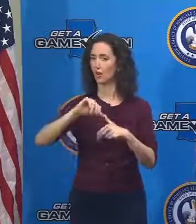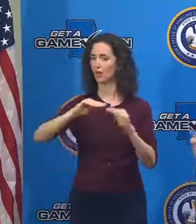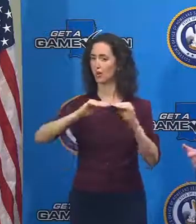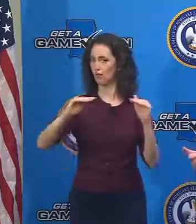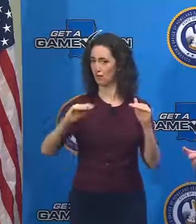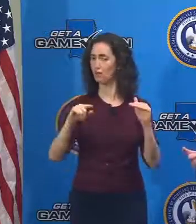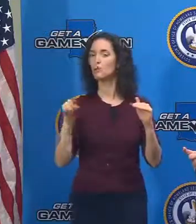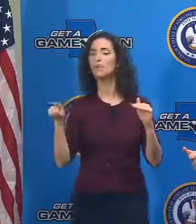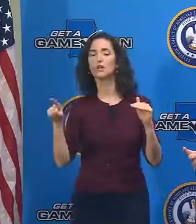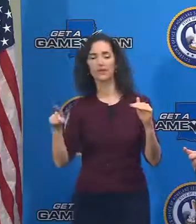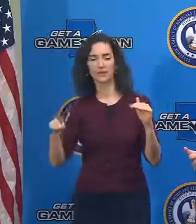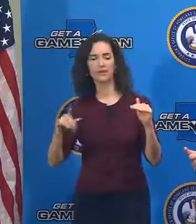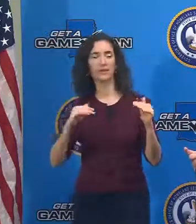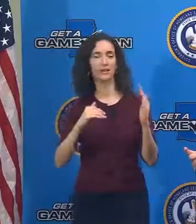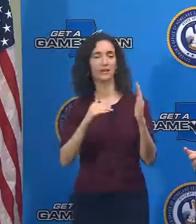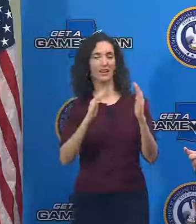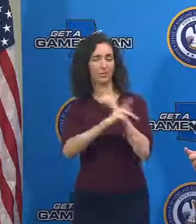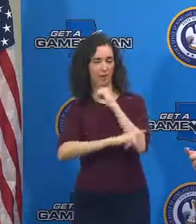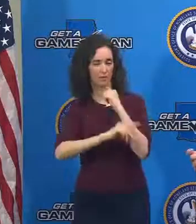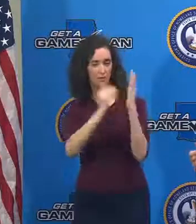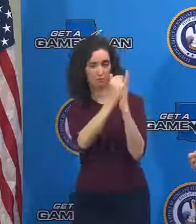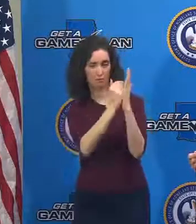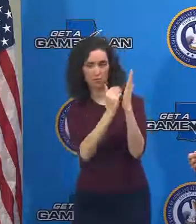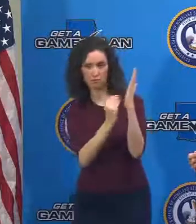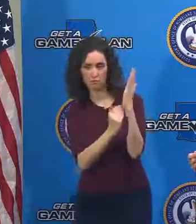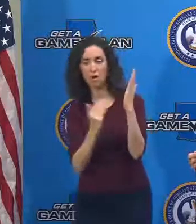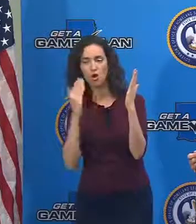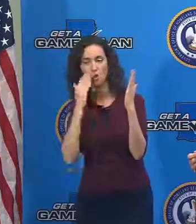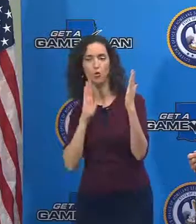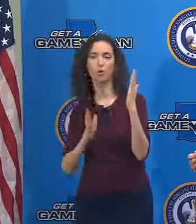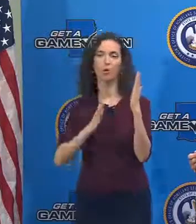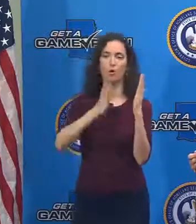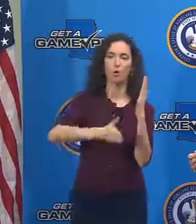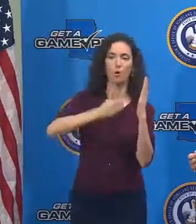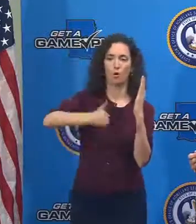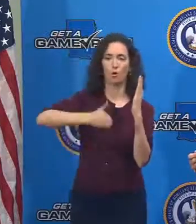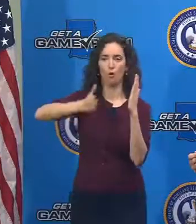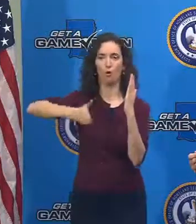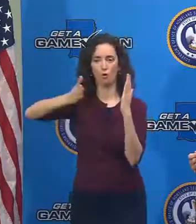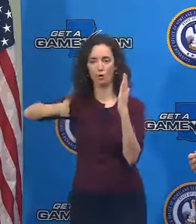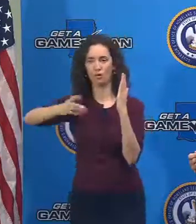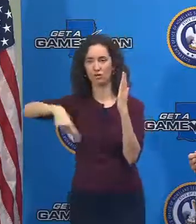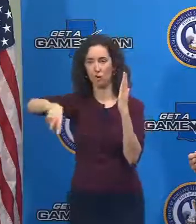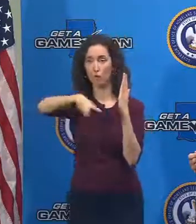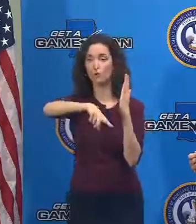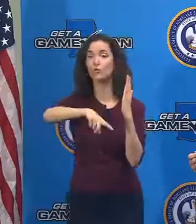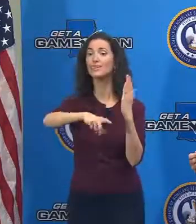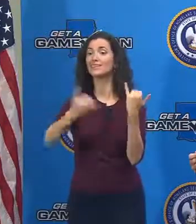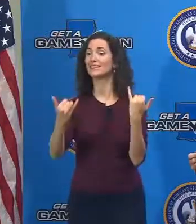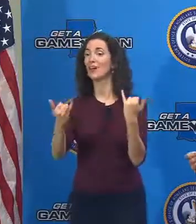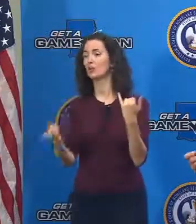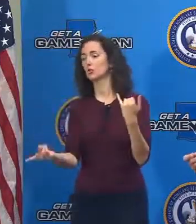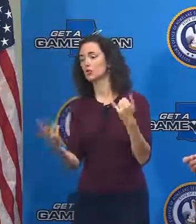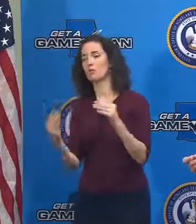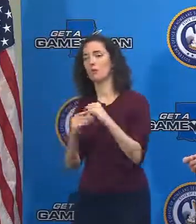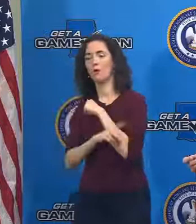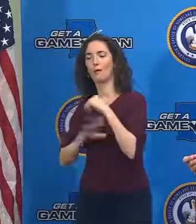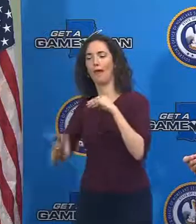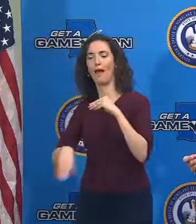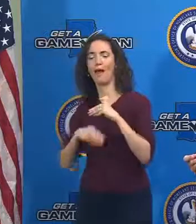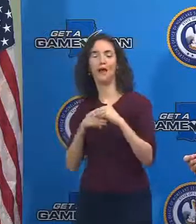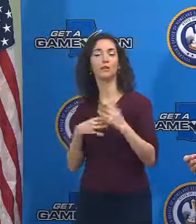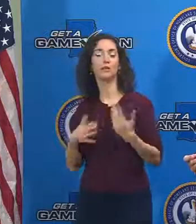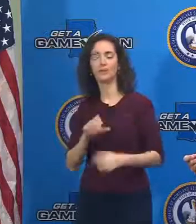they came up with an initial list. Since that time, it's my understanding they have added 2 additional parishes, those being St. Helena and